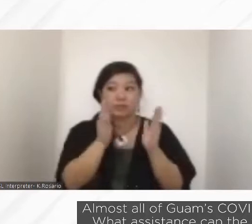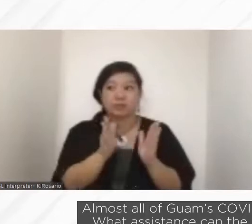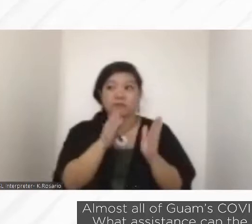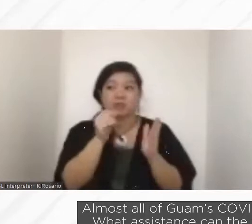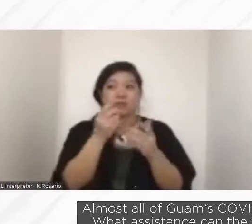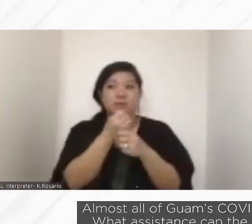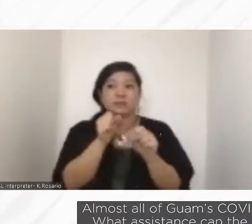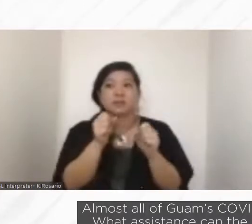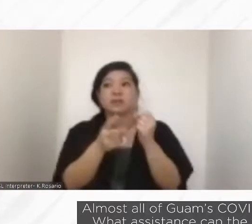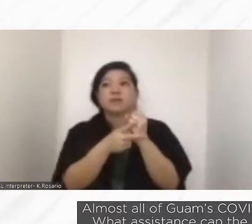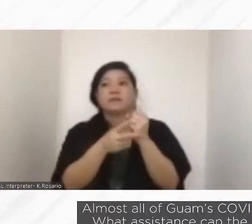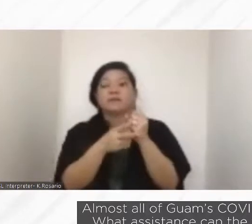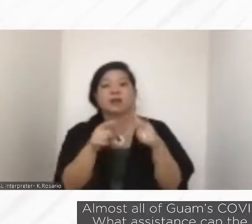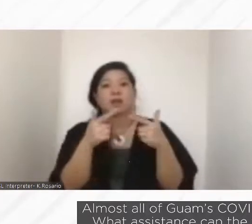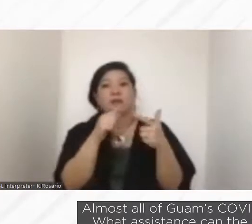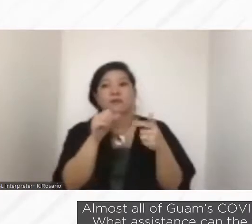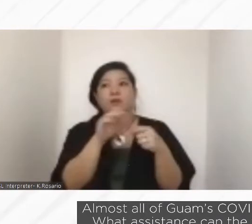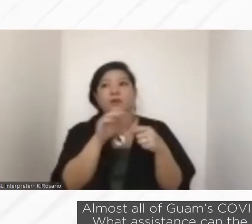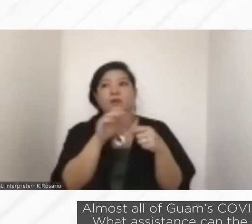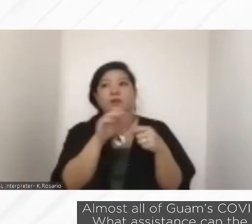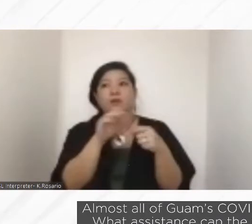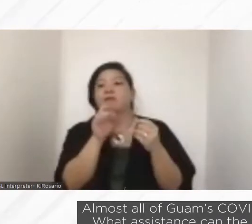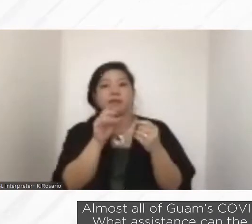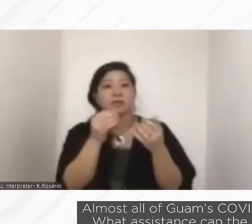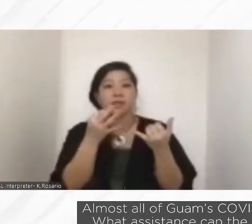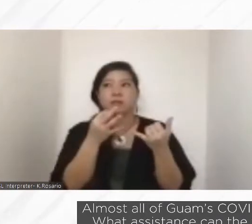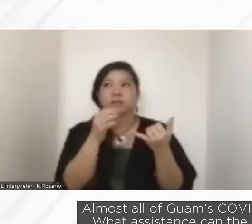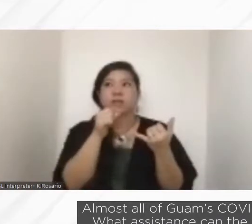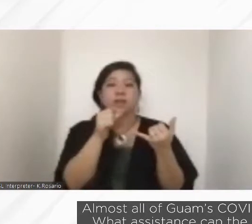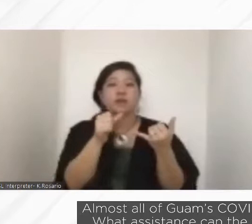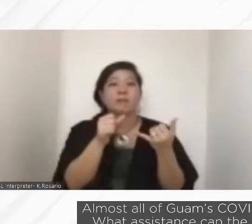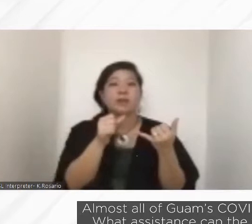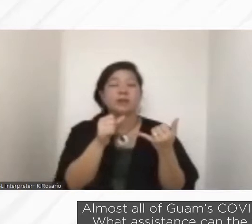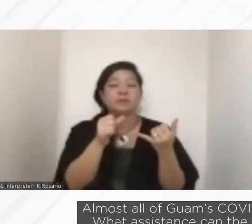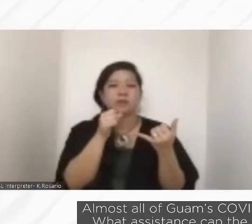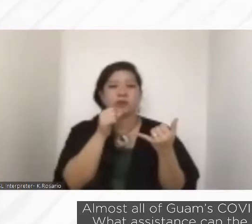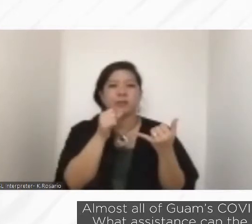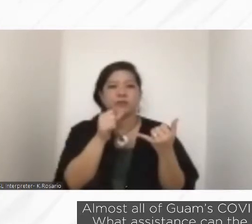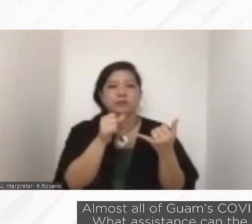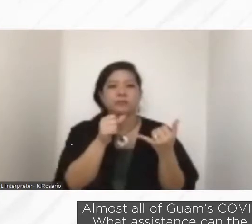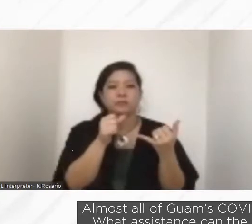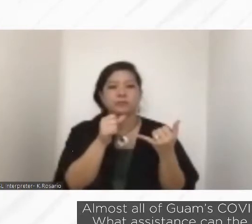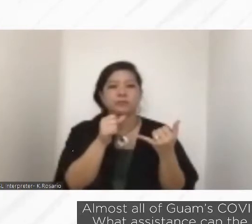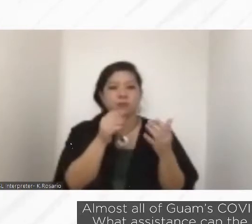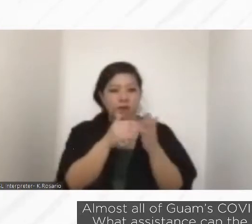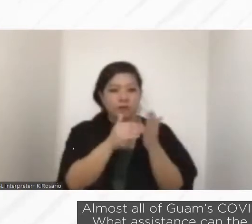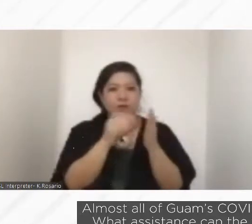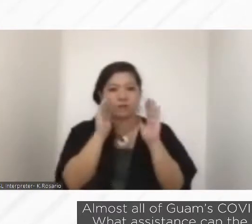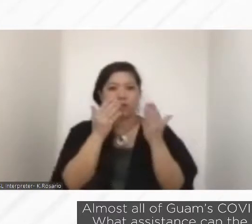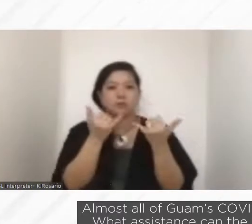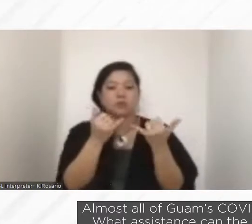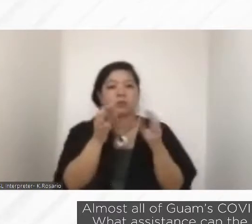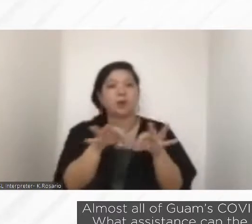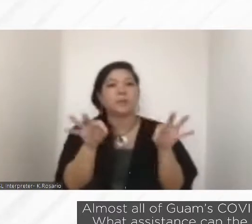from COVID-19. We're trying to get people to understand that these medical conditions, which we often focus on, are